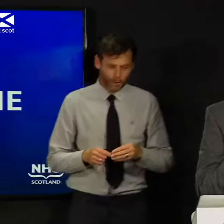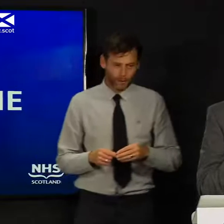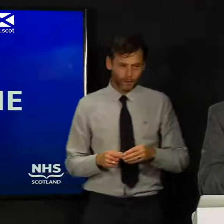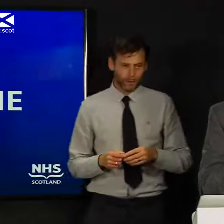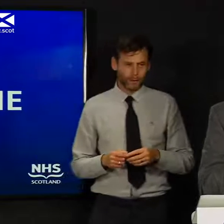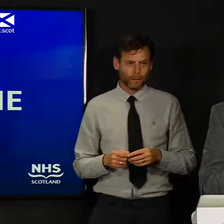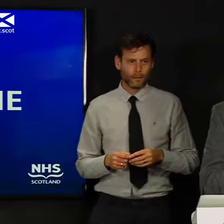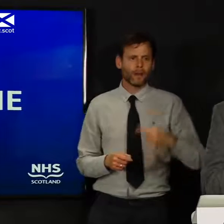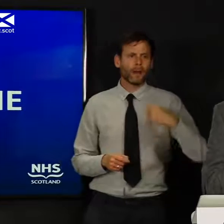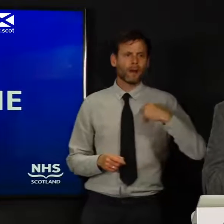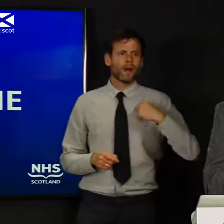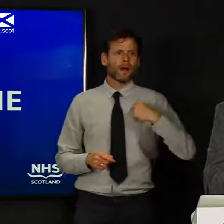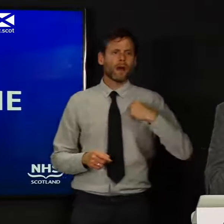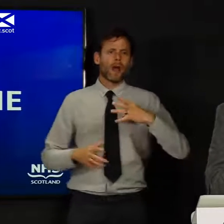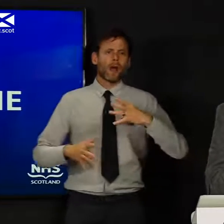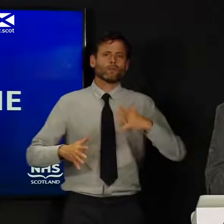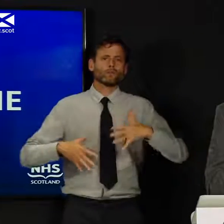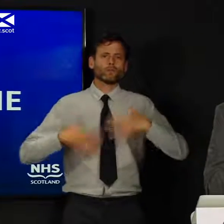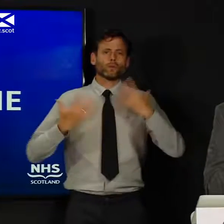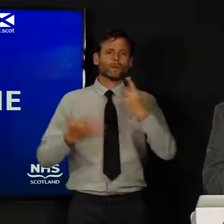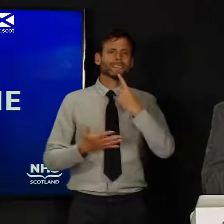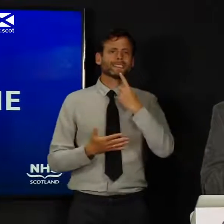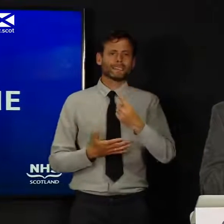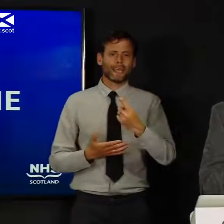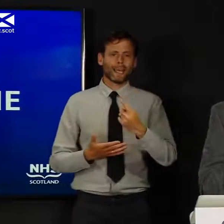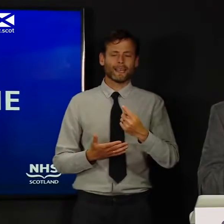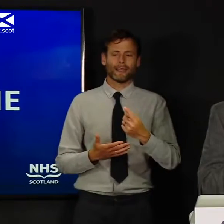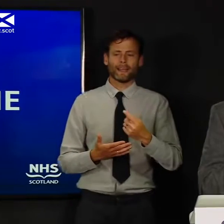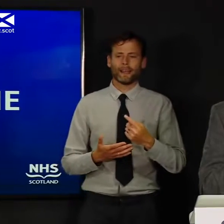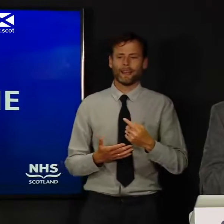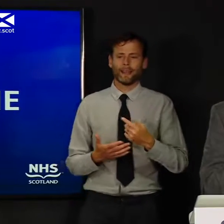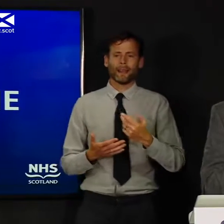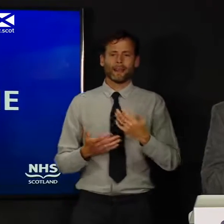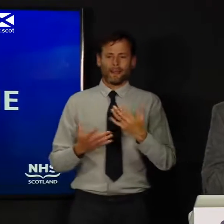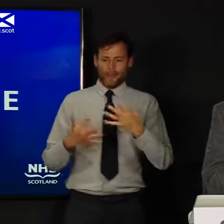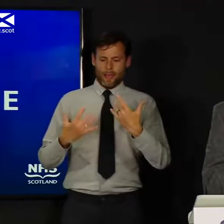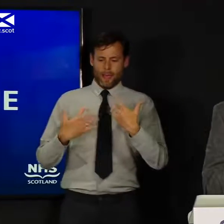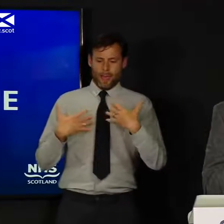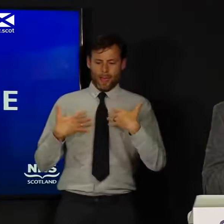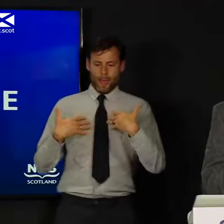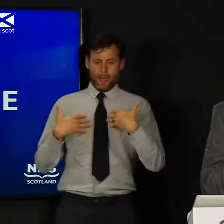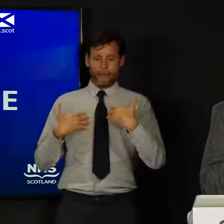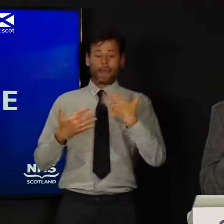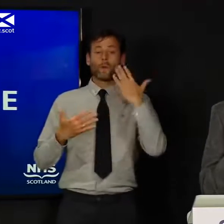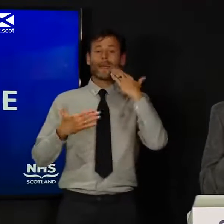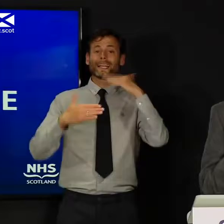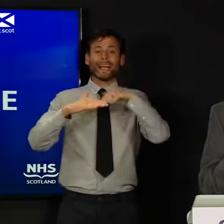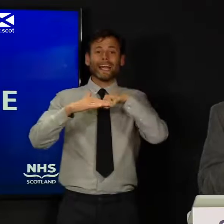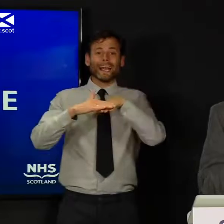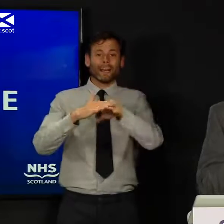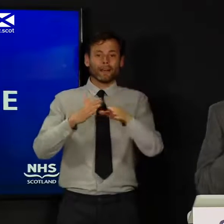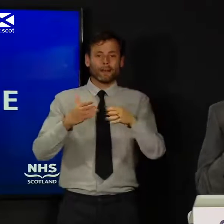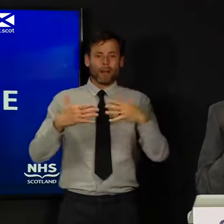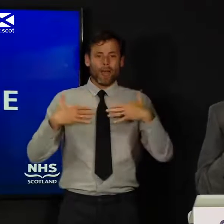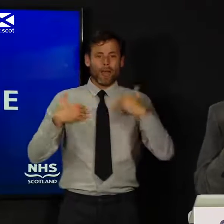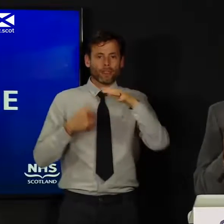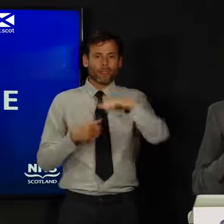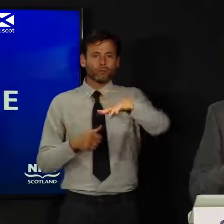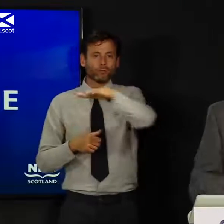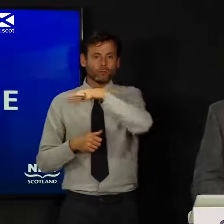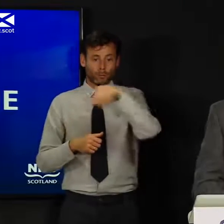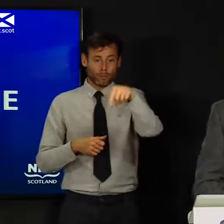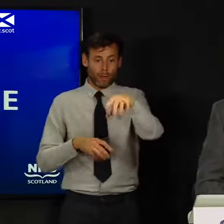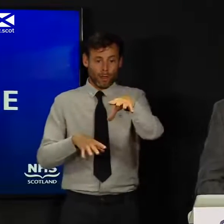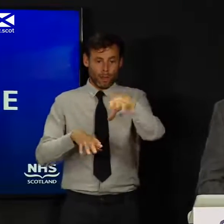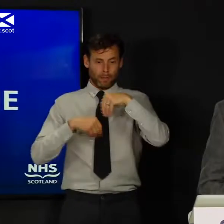any healthcare-acquired infection is to be taken lightly, but healthcare-acquired infections are a consequence of every